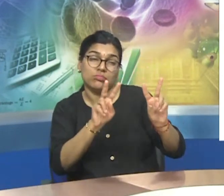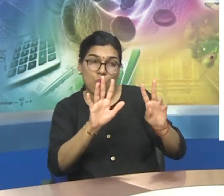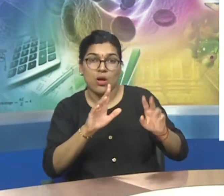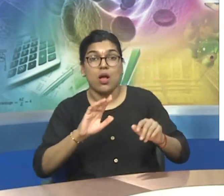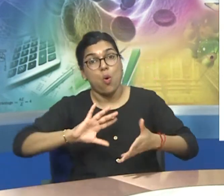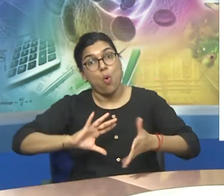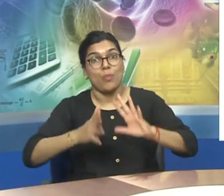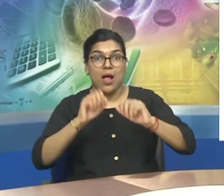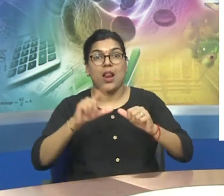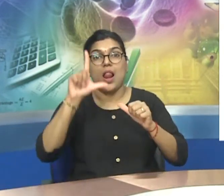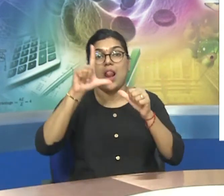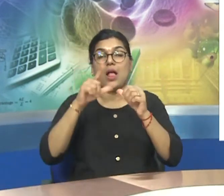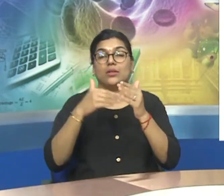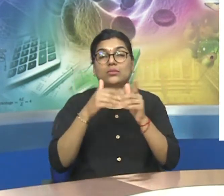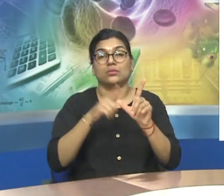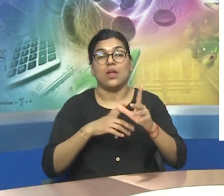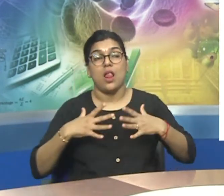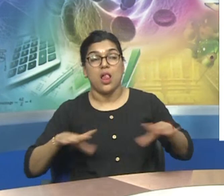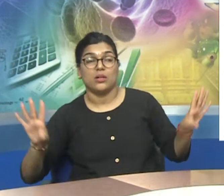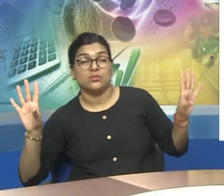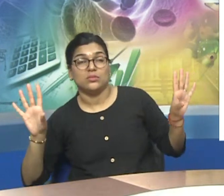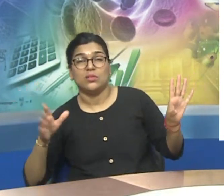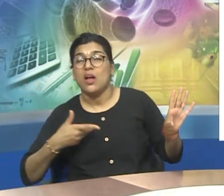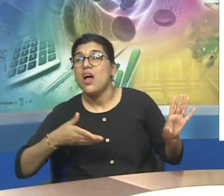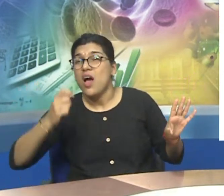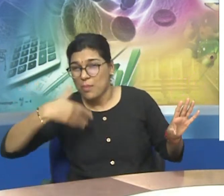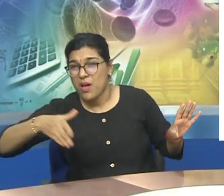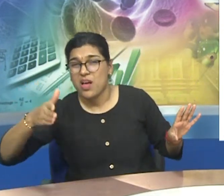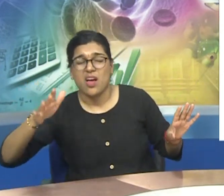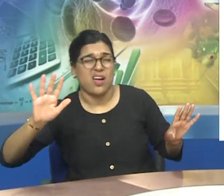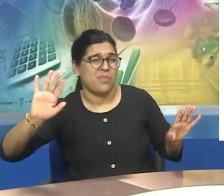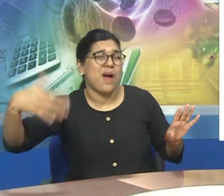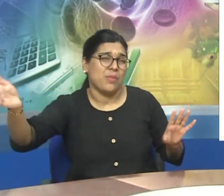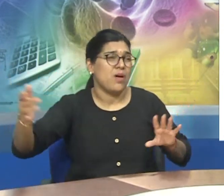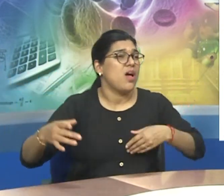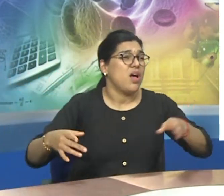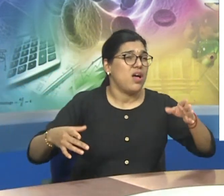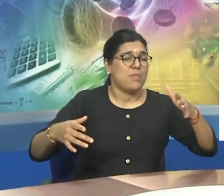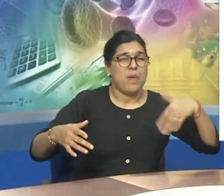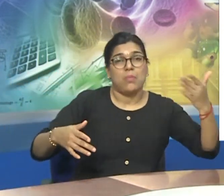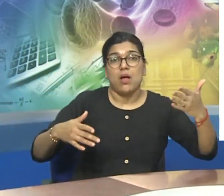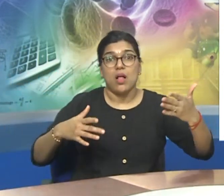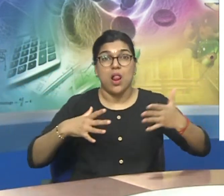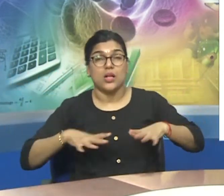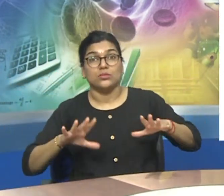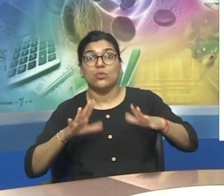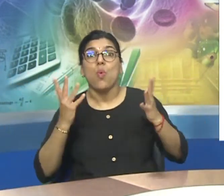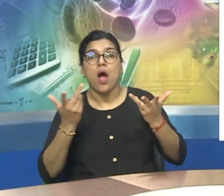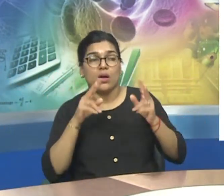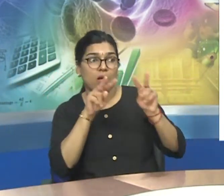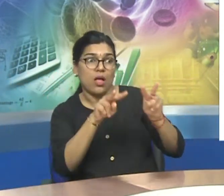And television makes us lazy and cuts us off from the world of reality.